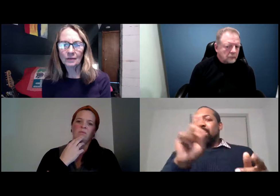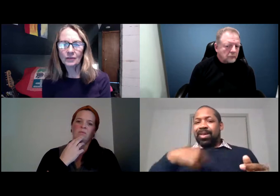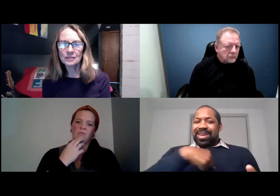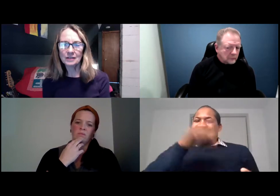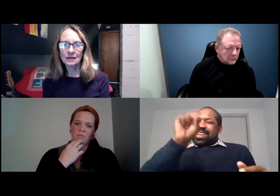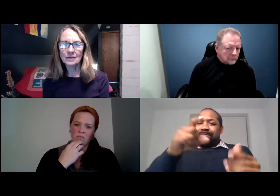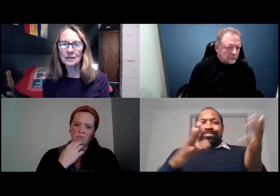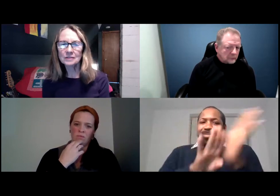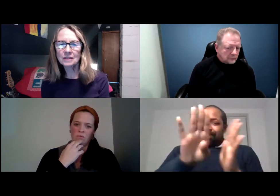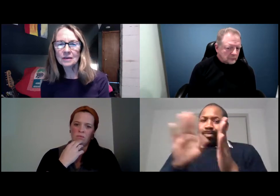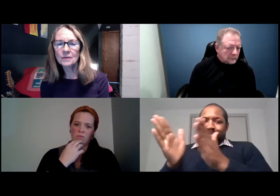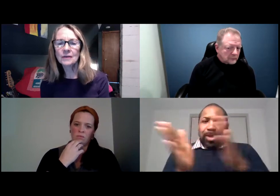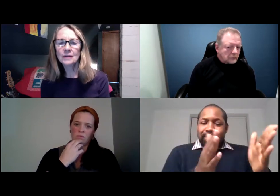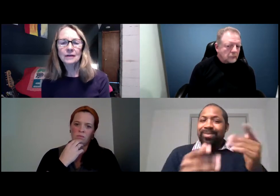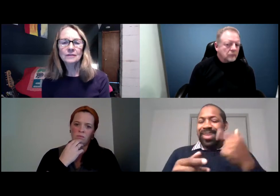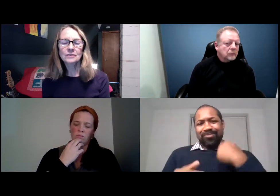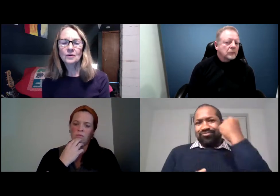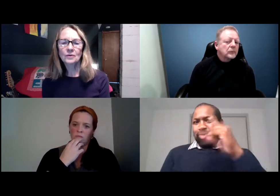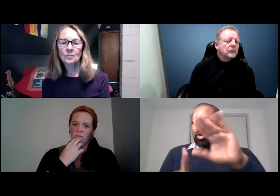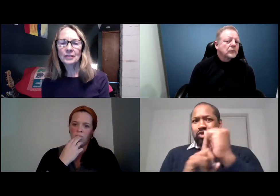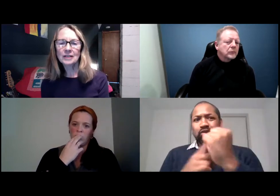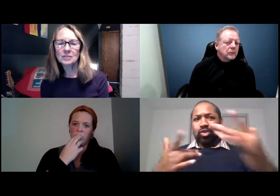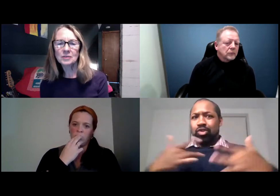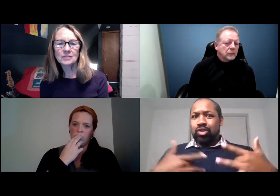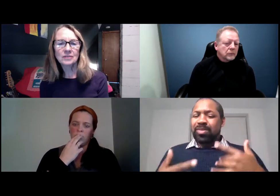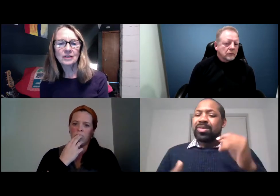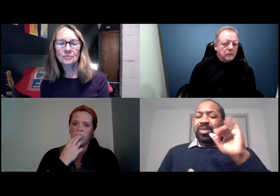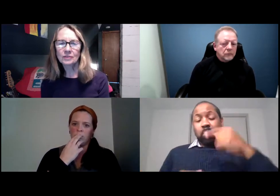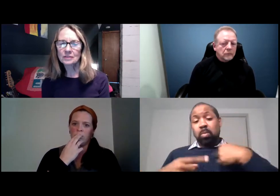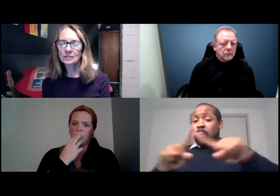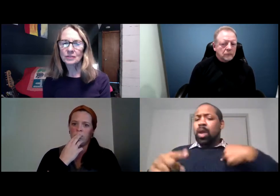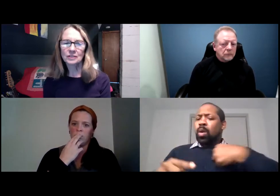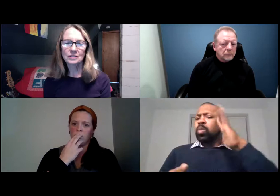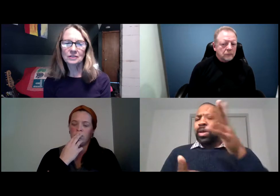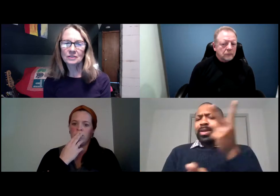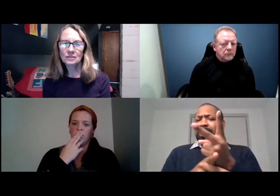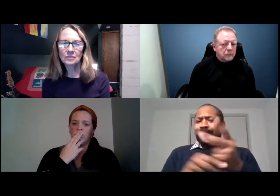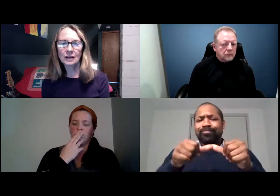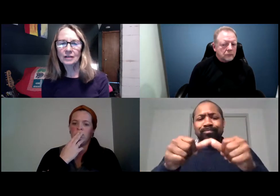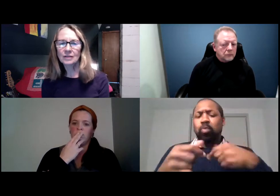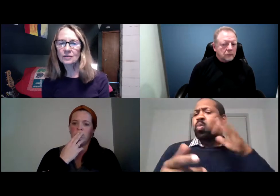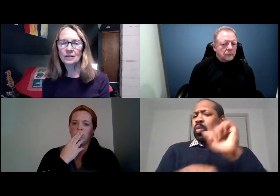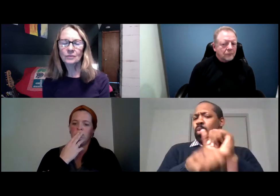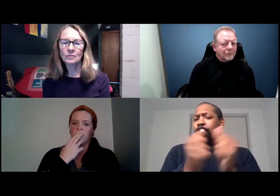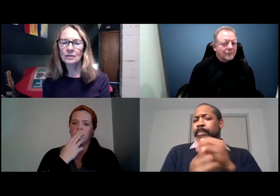long. What is it, 9 months now? So a plan is being developed for this situation, this concern, but